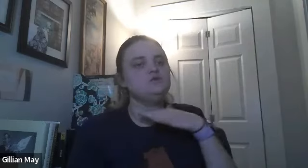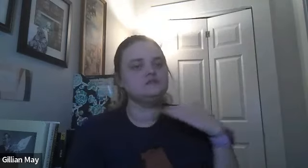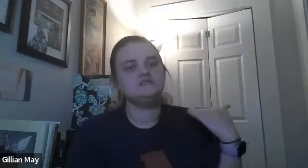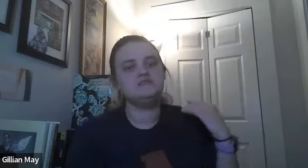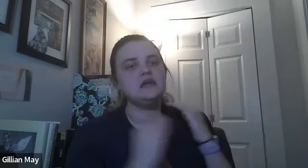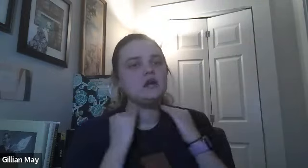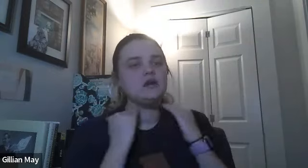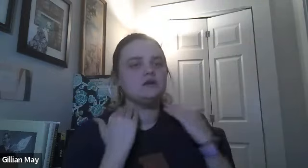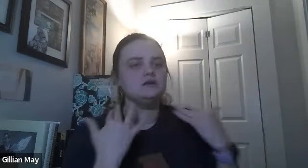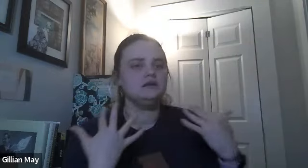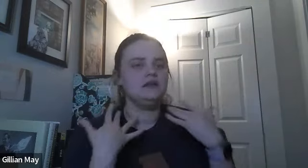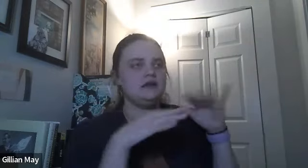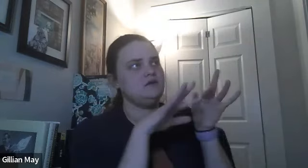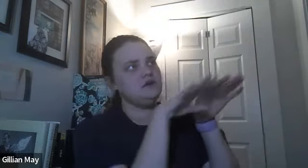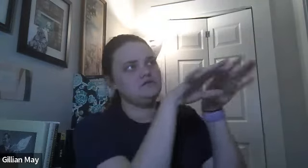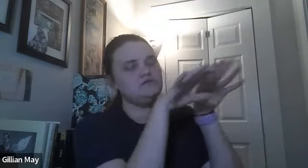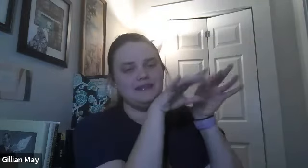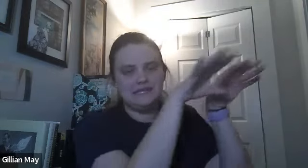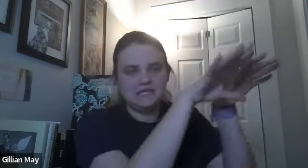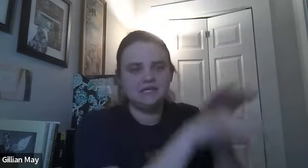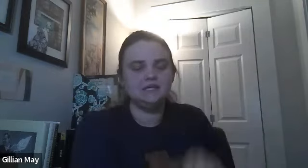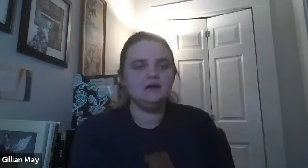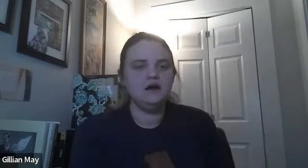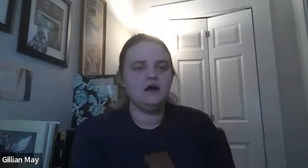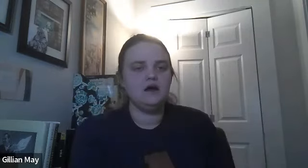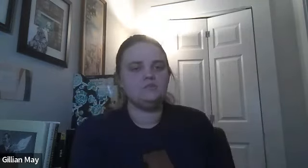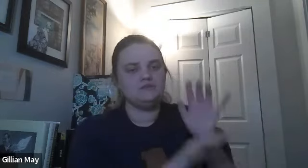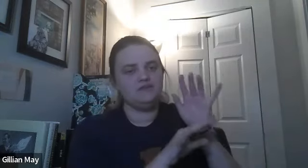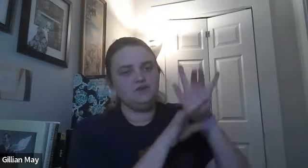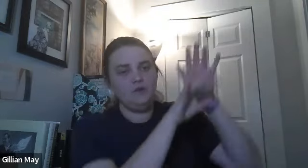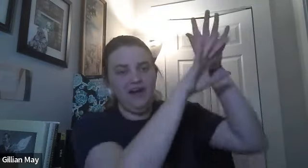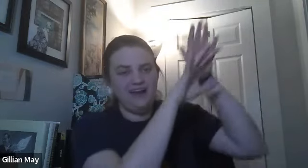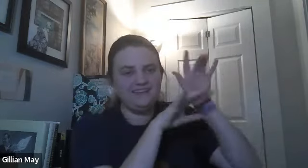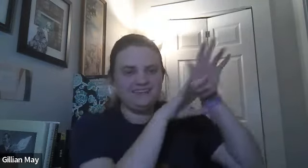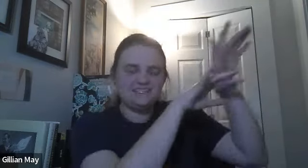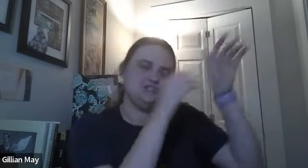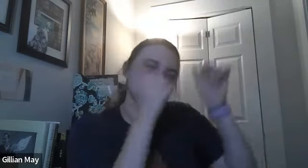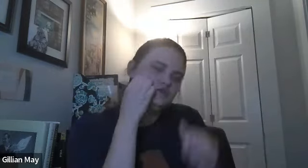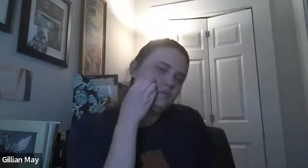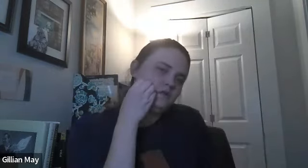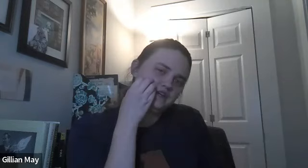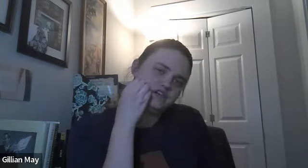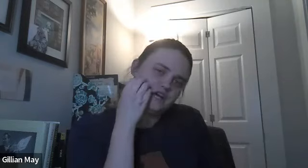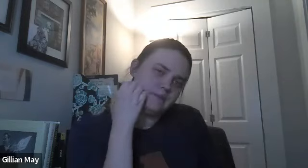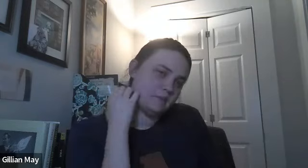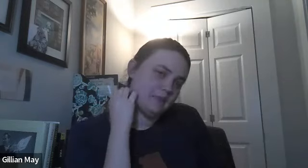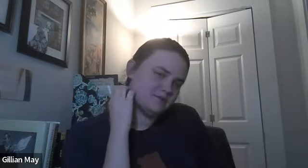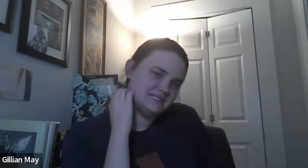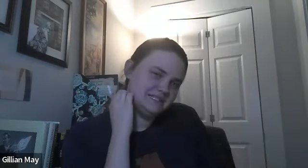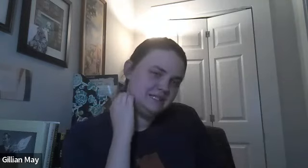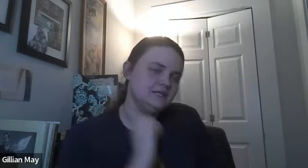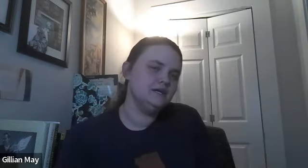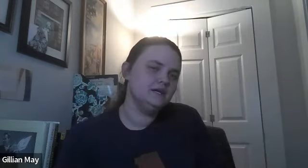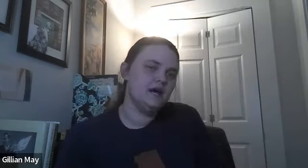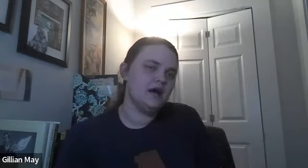towards their neck area, like friendly. If you go high like this, you look more like you're talking about a mountain.